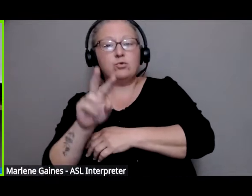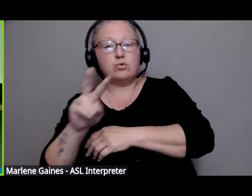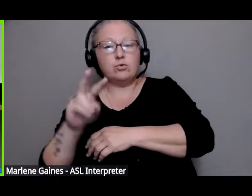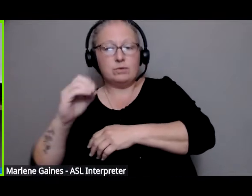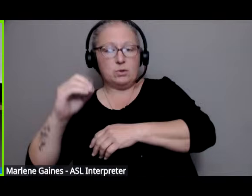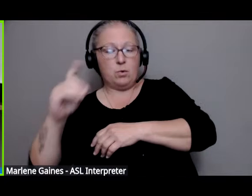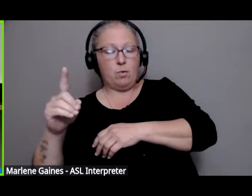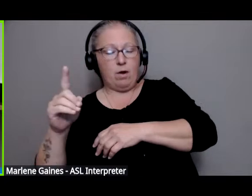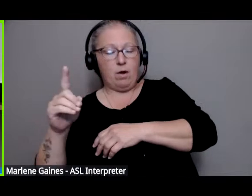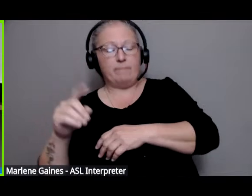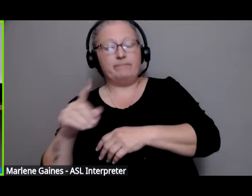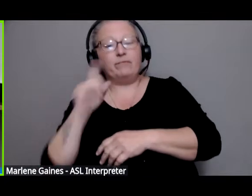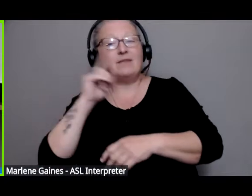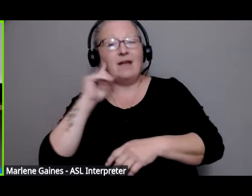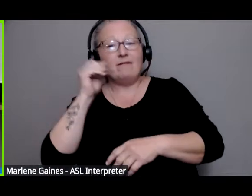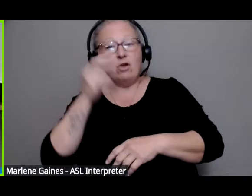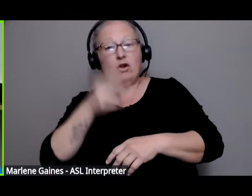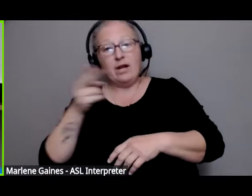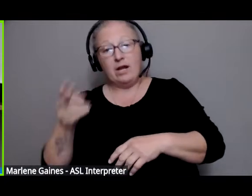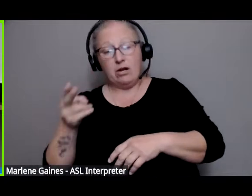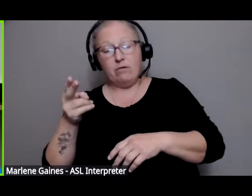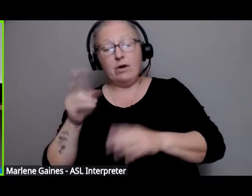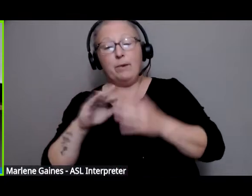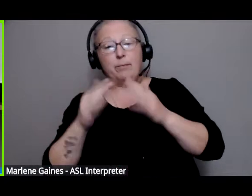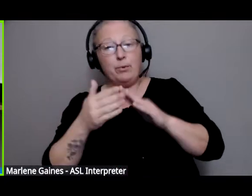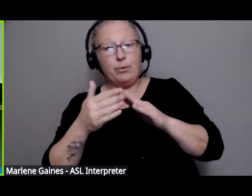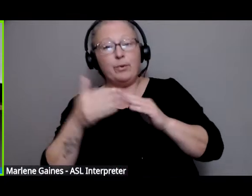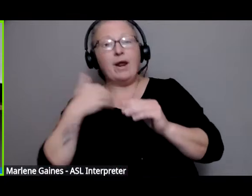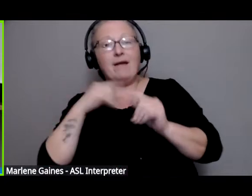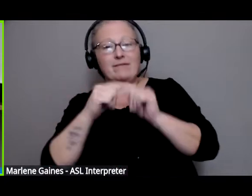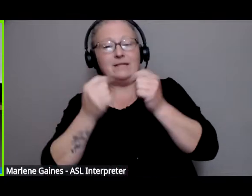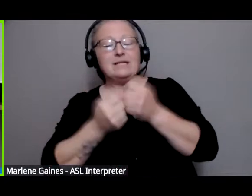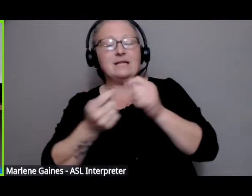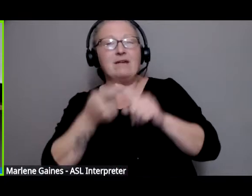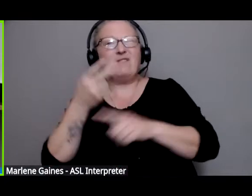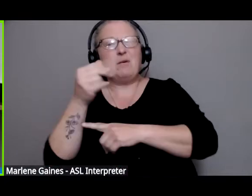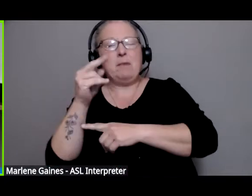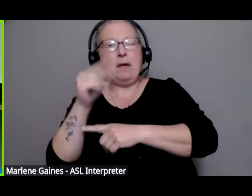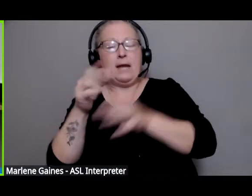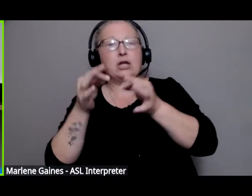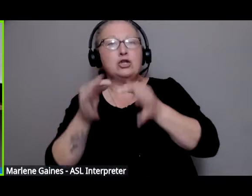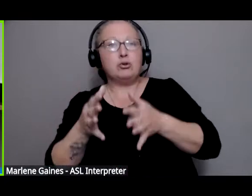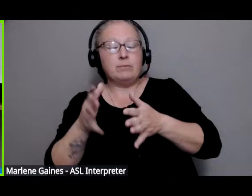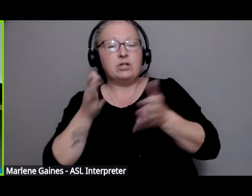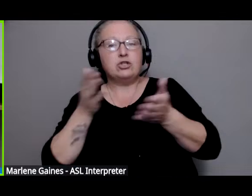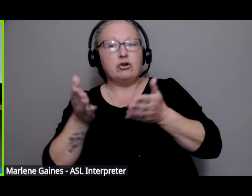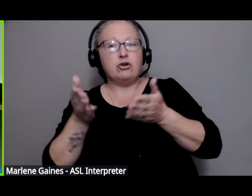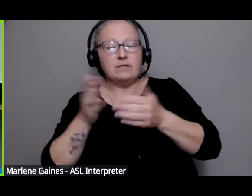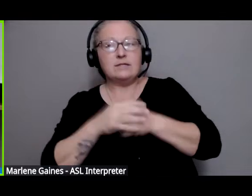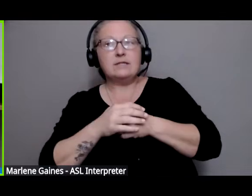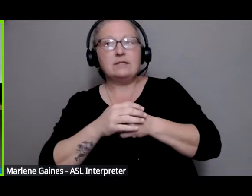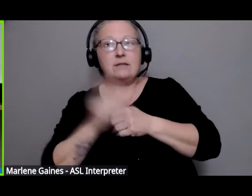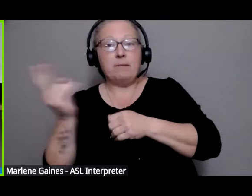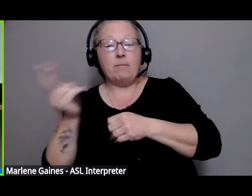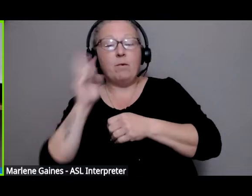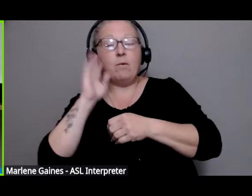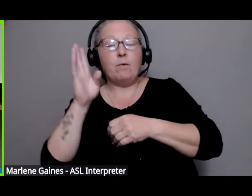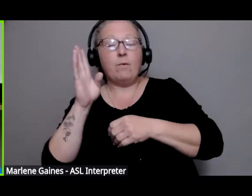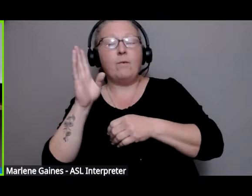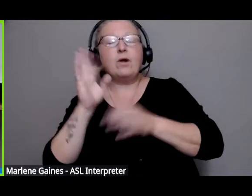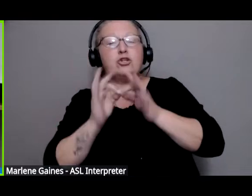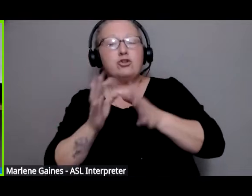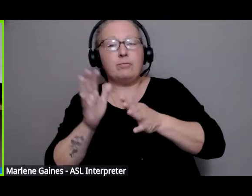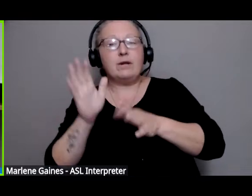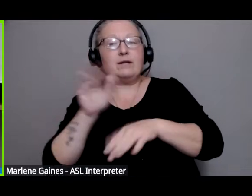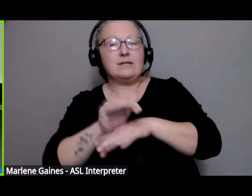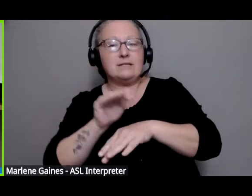650-558-2201. For our deaf and hard of hearing community, we have a team from Hannah Interpreting Services, and they will be interpreting our meeting